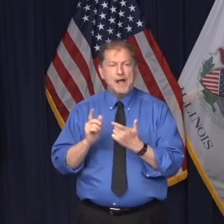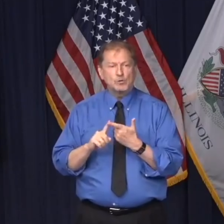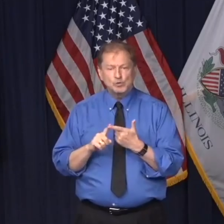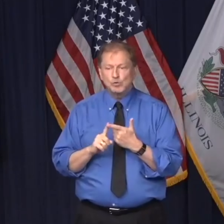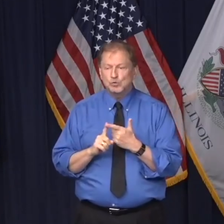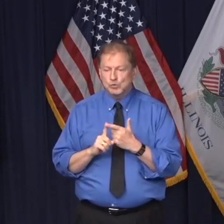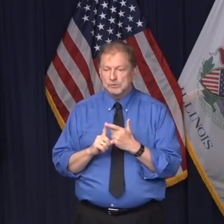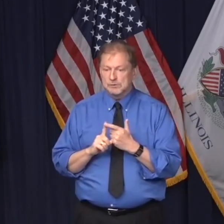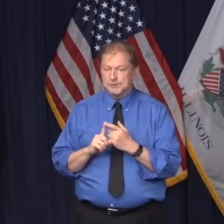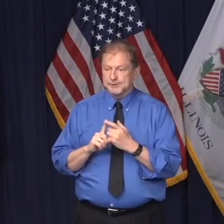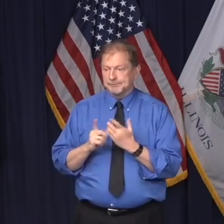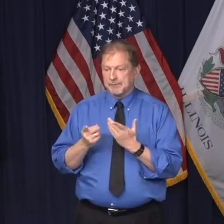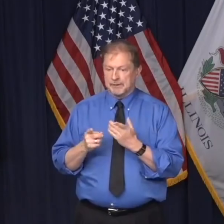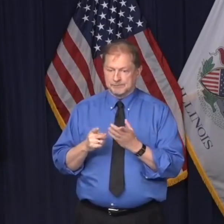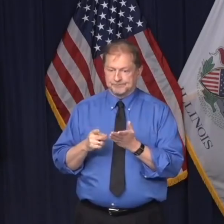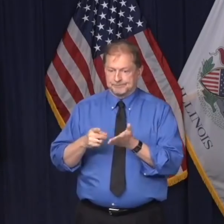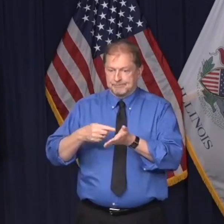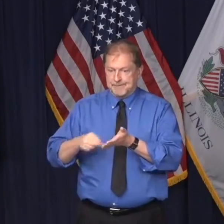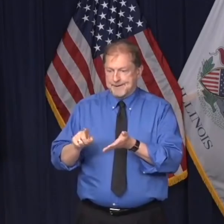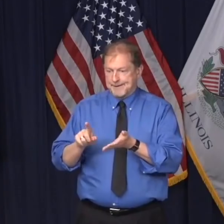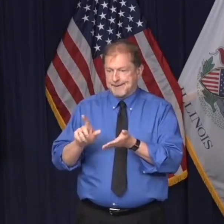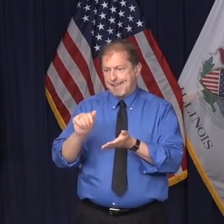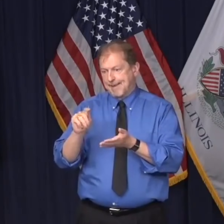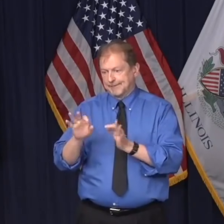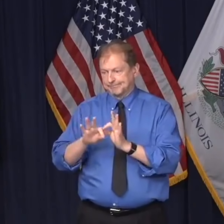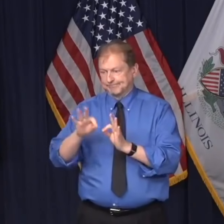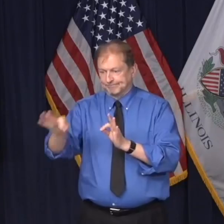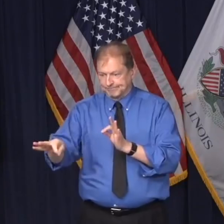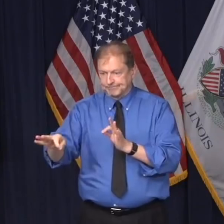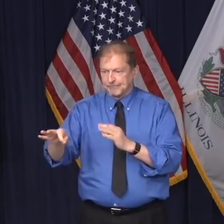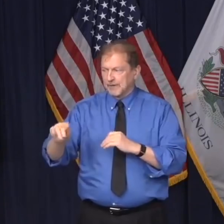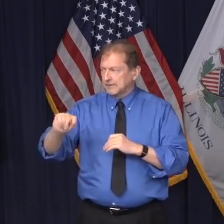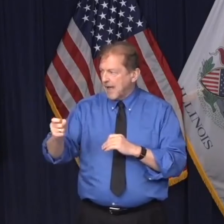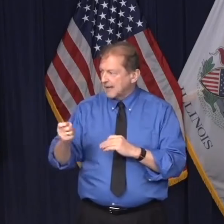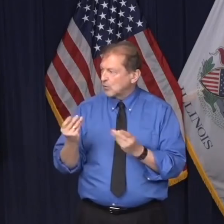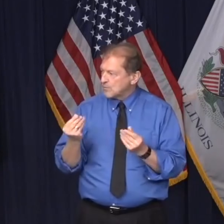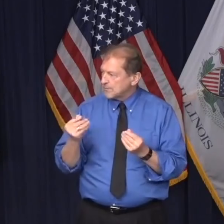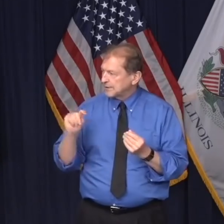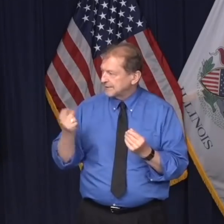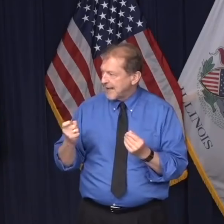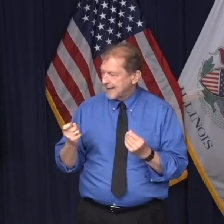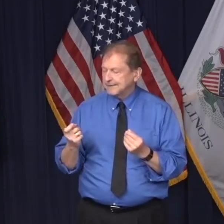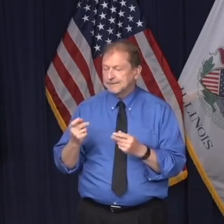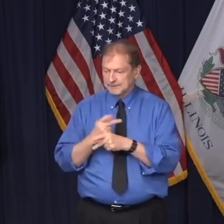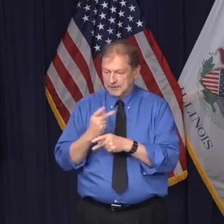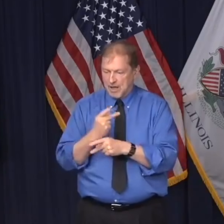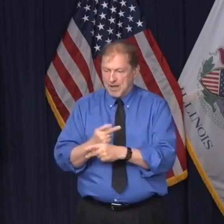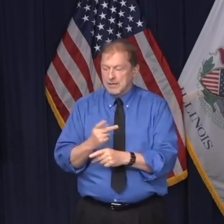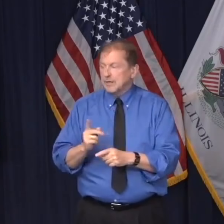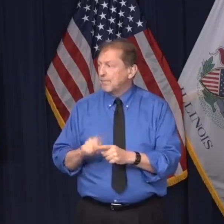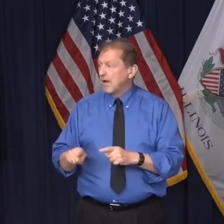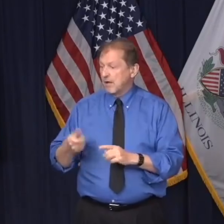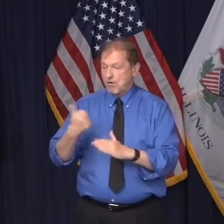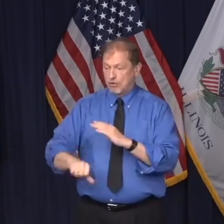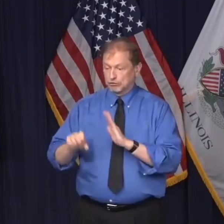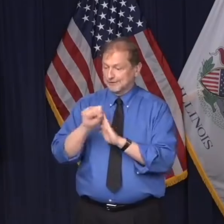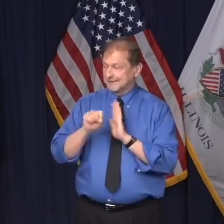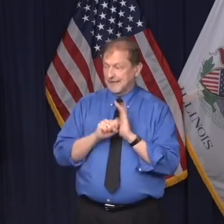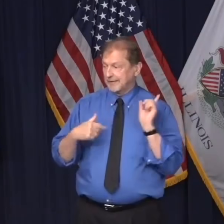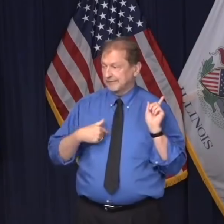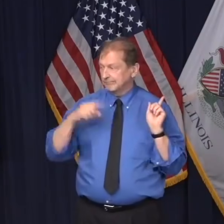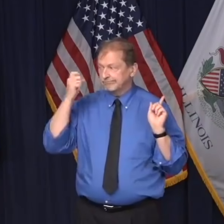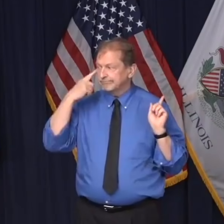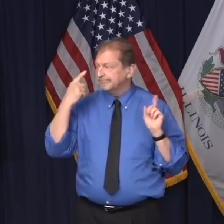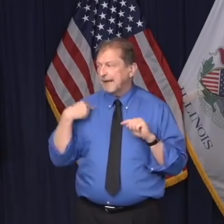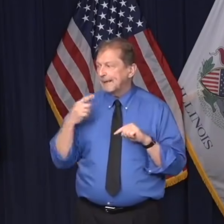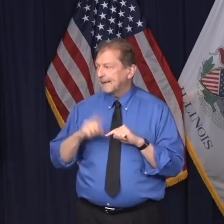or to extend the due dates or to change how it is they're charging people for their property taxes, but that is something that's being decided at the